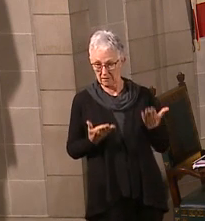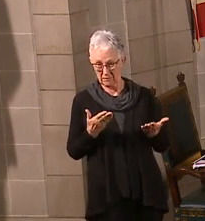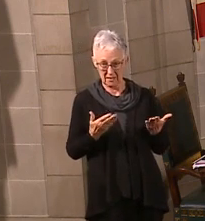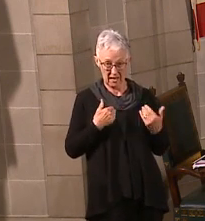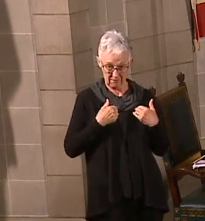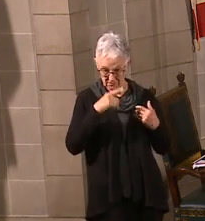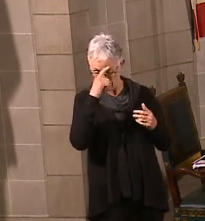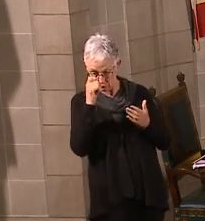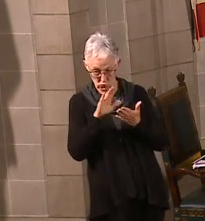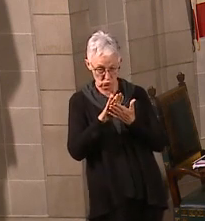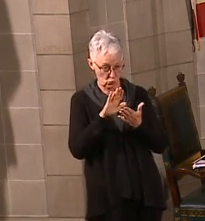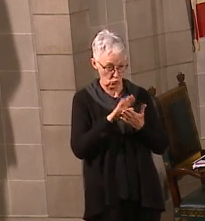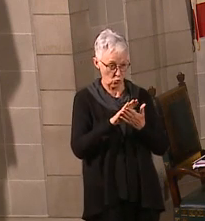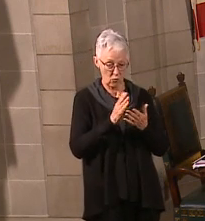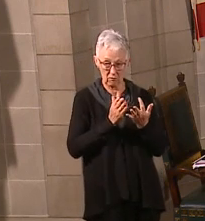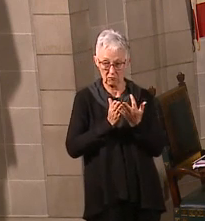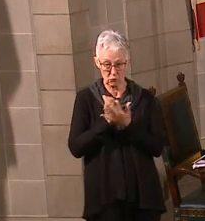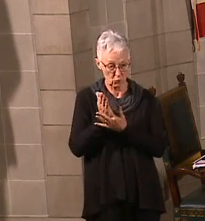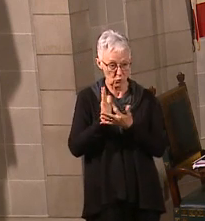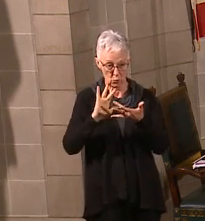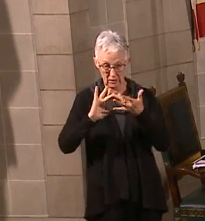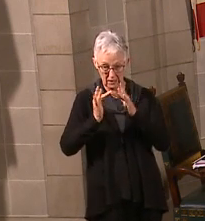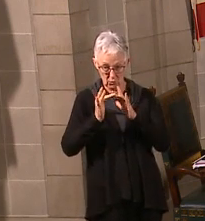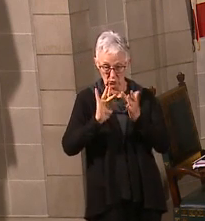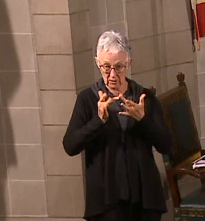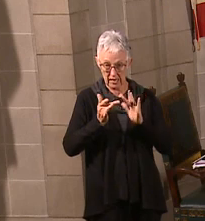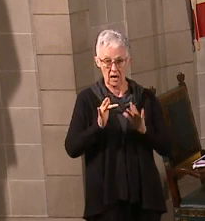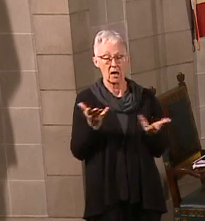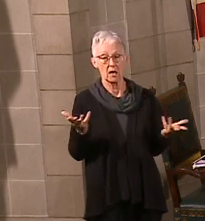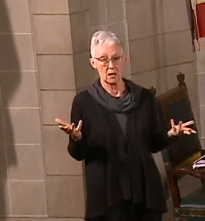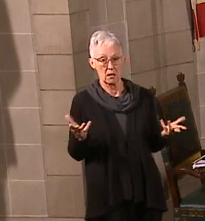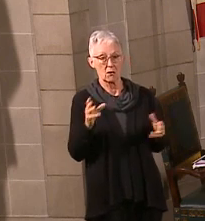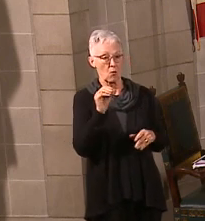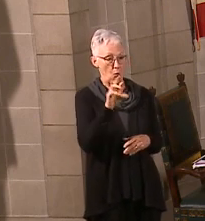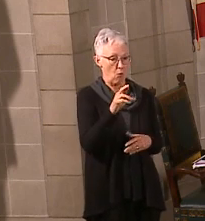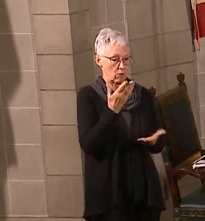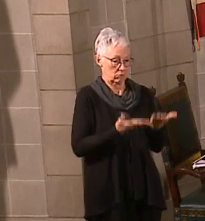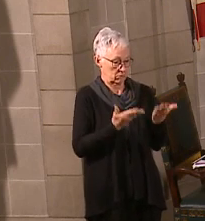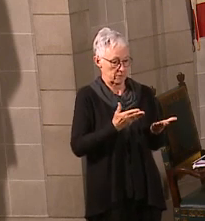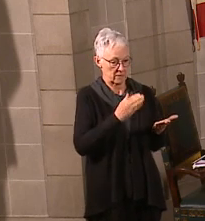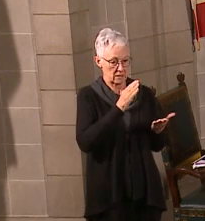The governor and I just actually talked this notion of cohorting students or